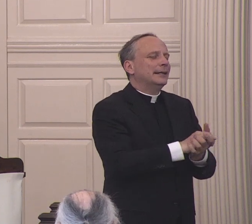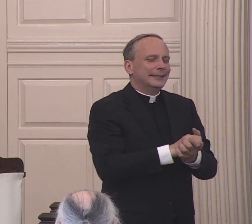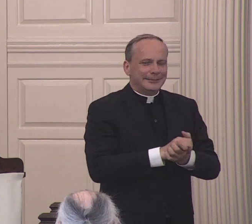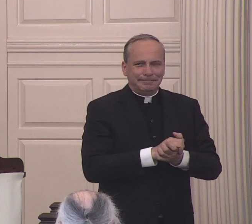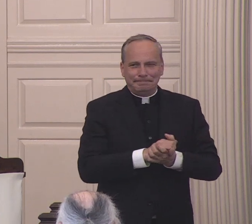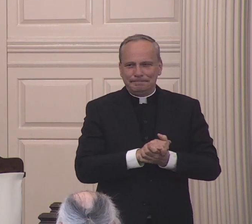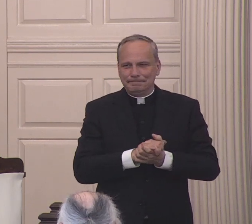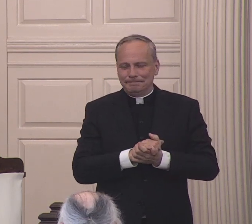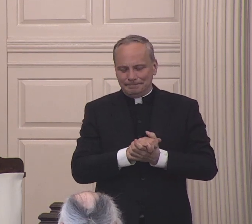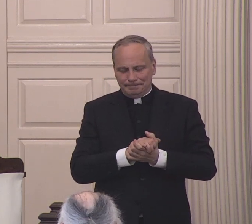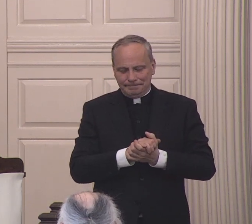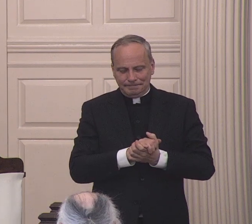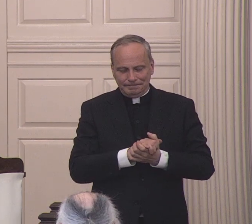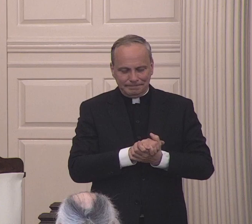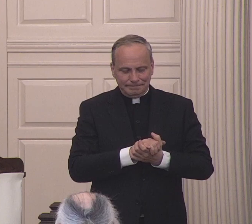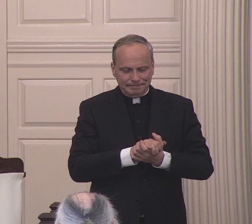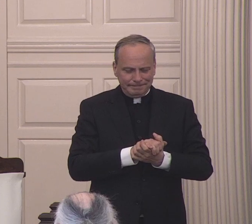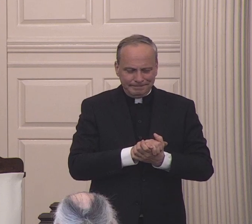prayer.